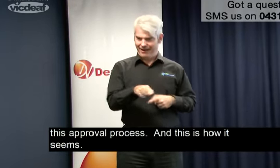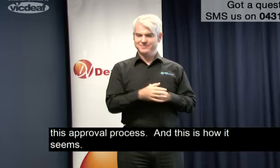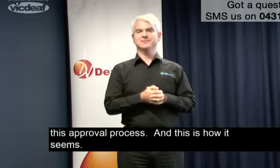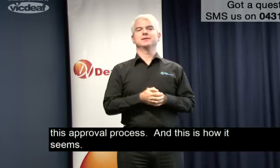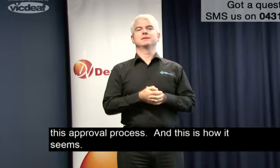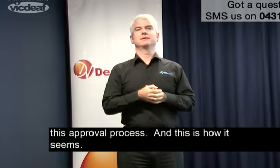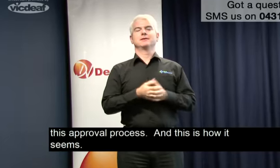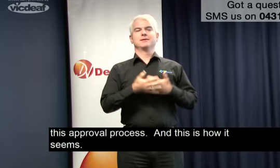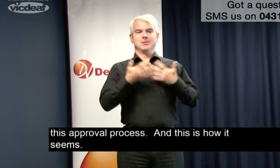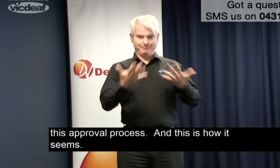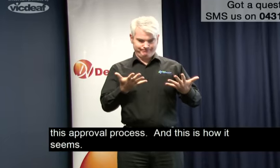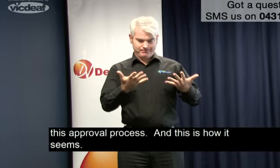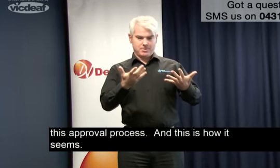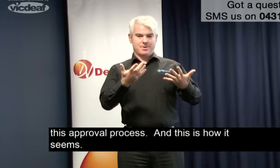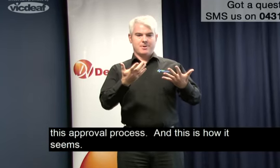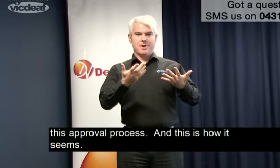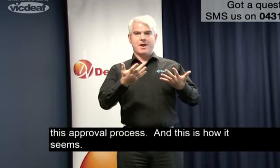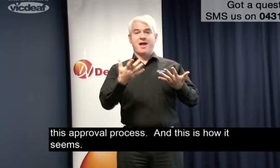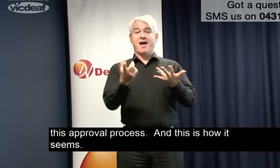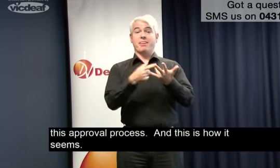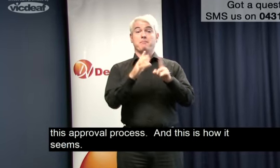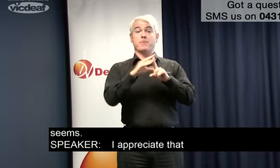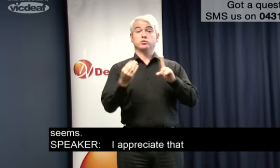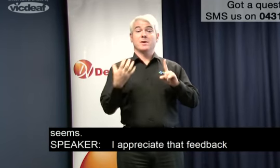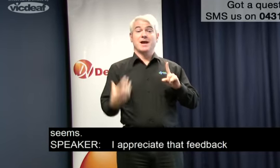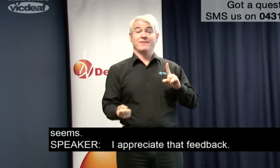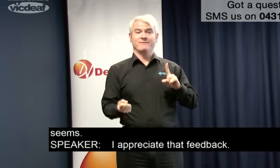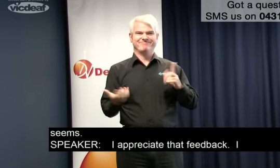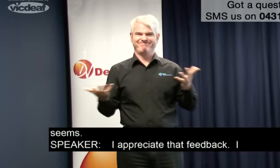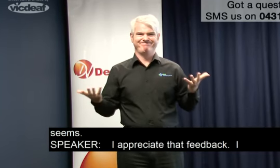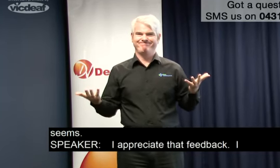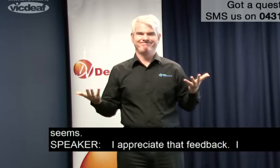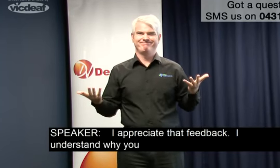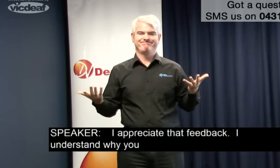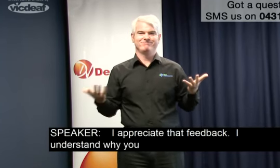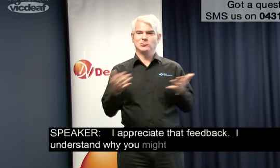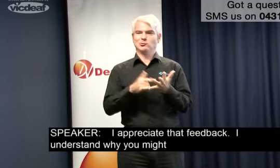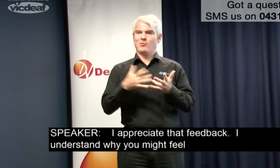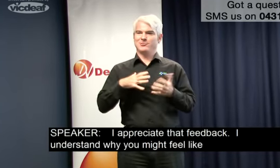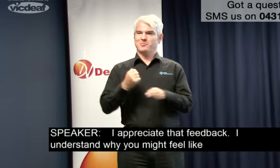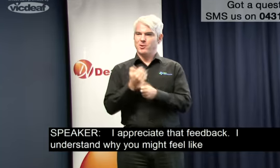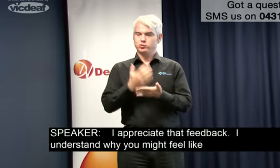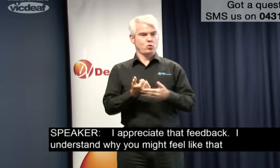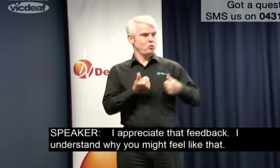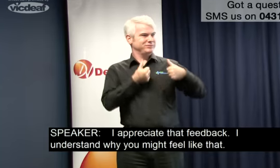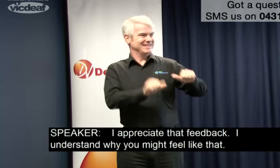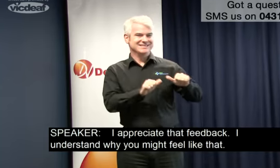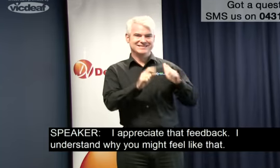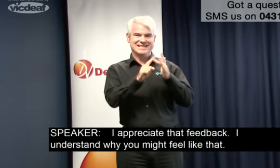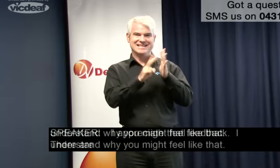Janelle, and I can understand why you might feel like that. There are no other models that currently do exist, so we